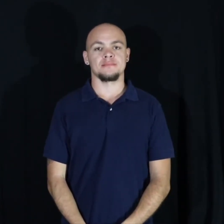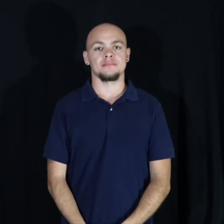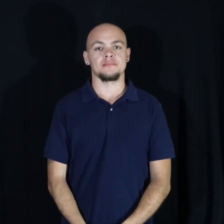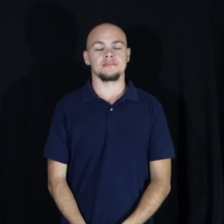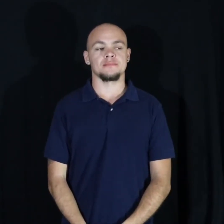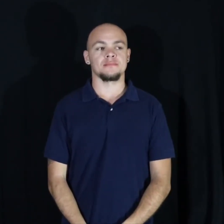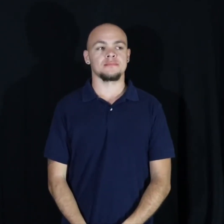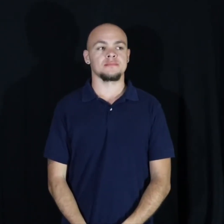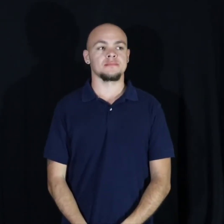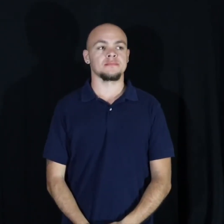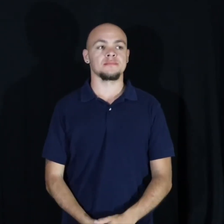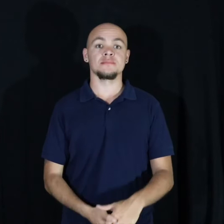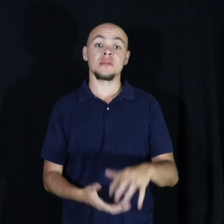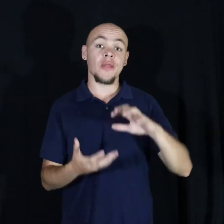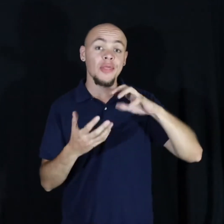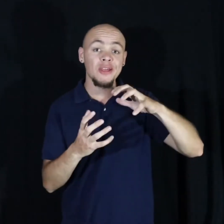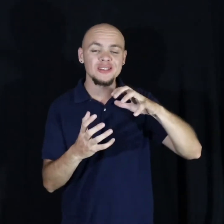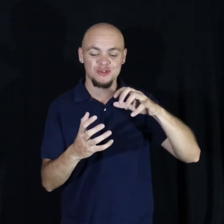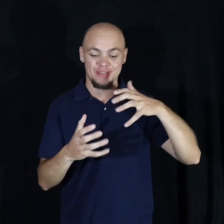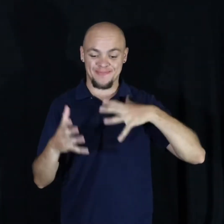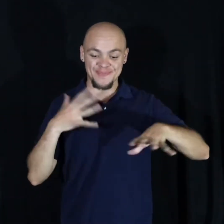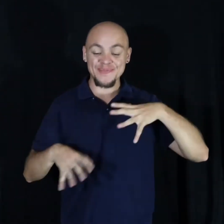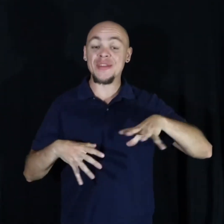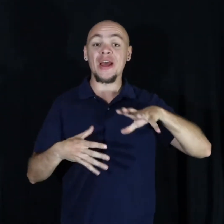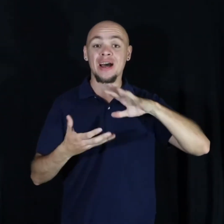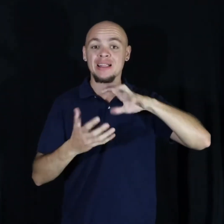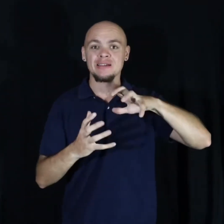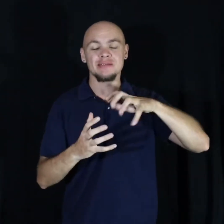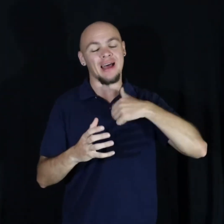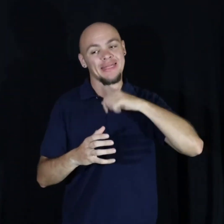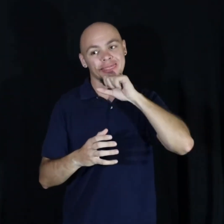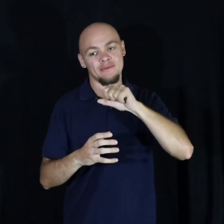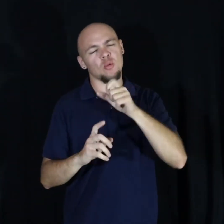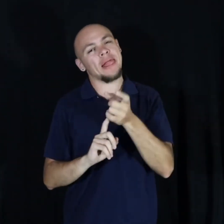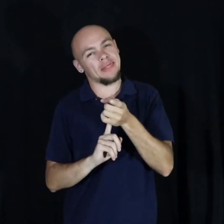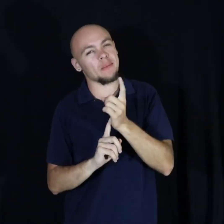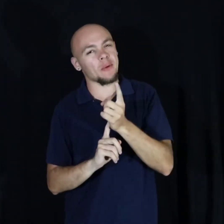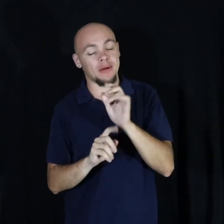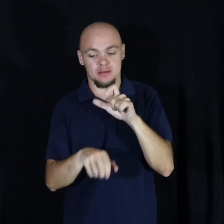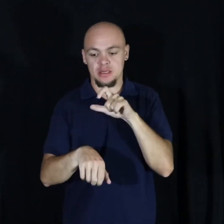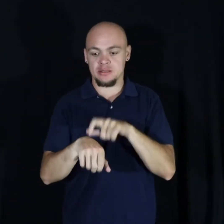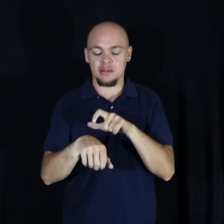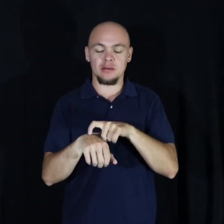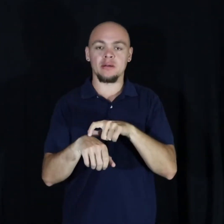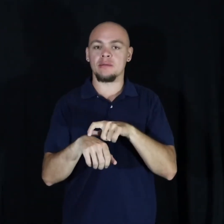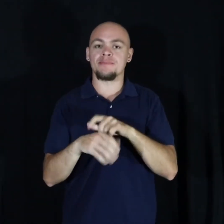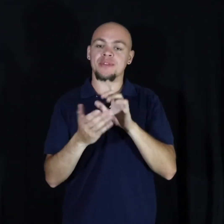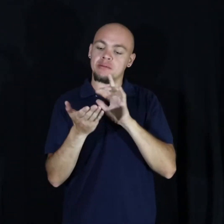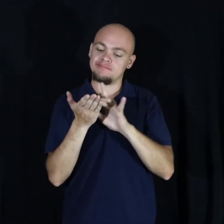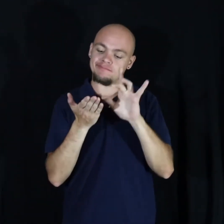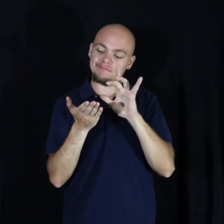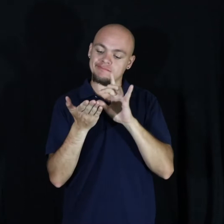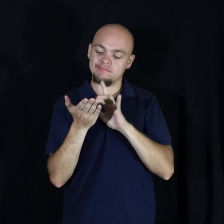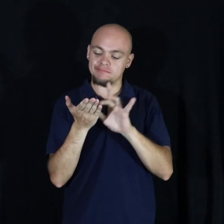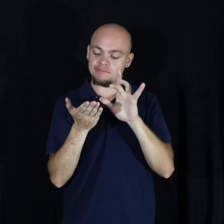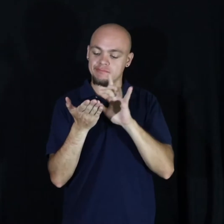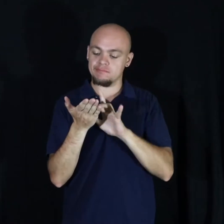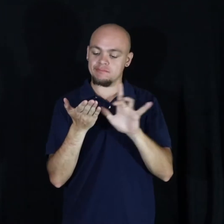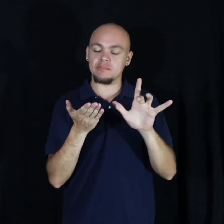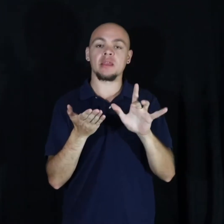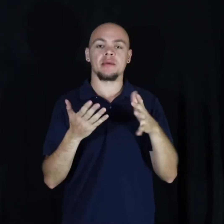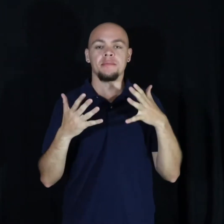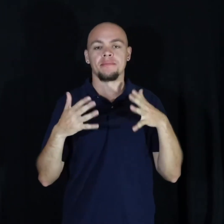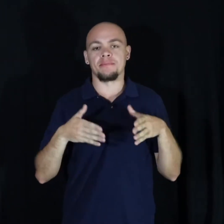I love doing the laundry. In the moment, at least. It's a time where I can mindlessly scroll through YouTube videos while folding some